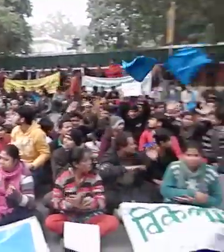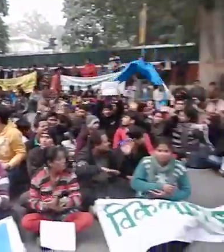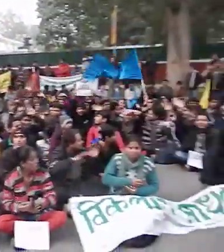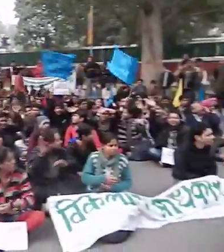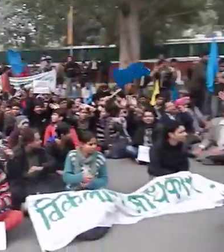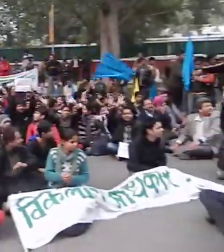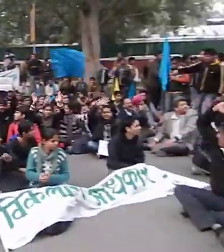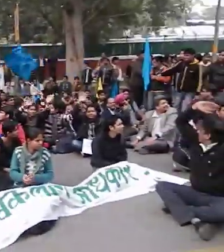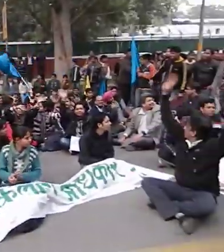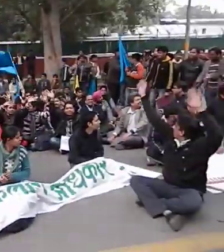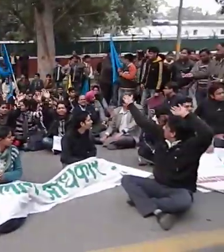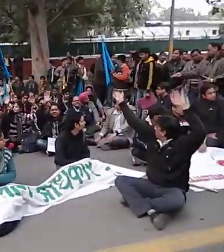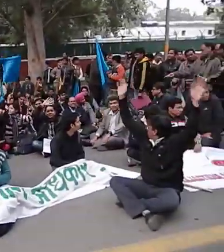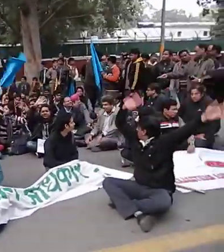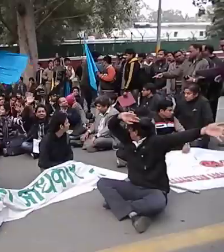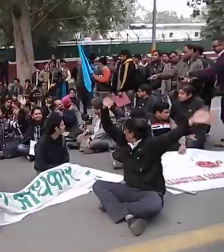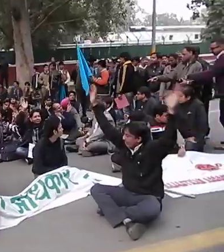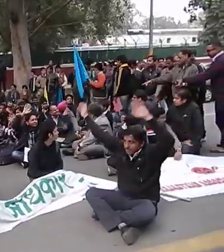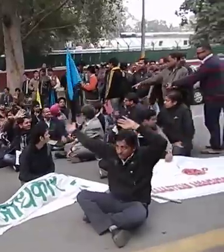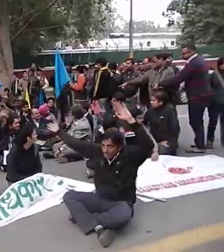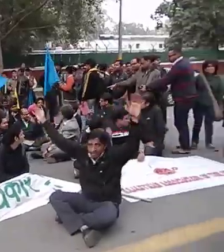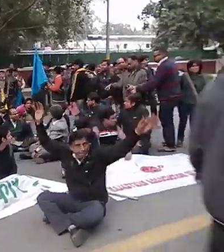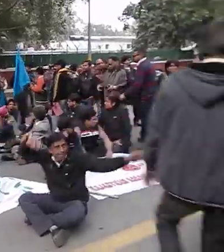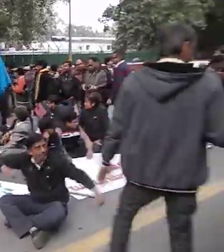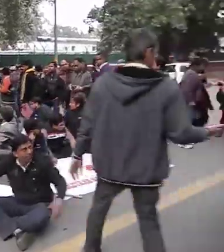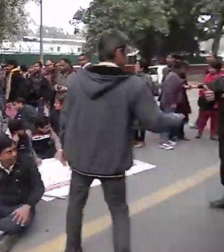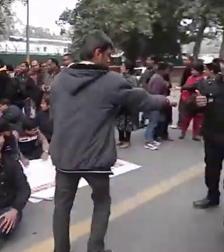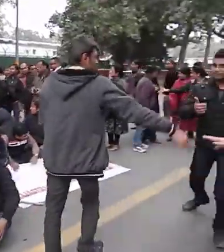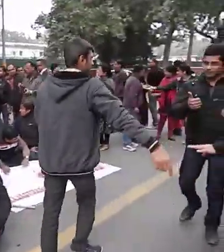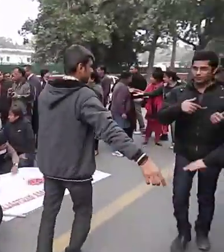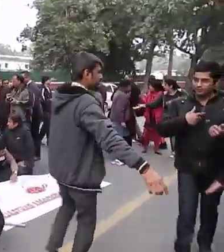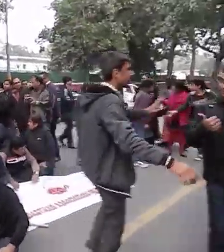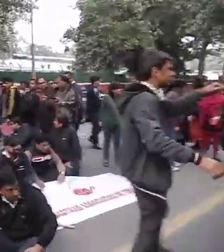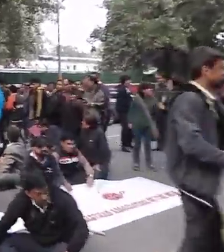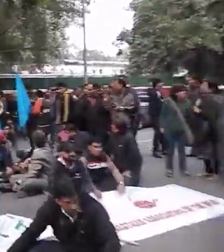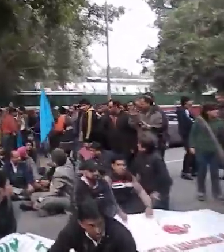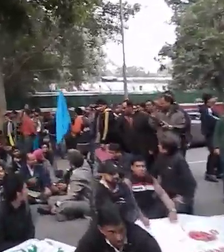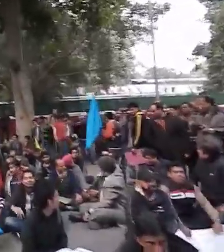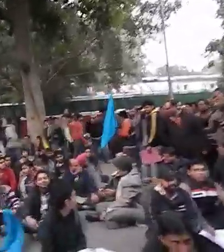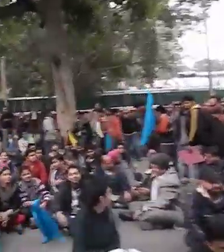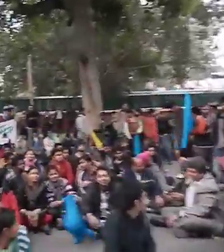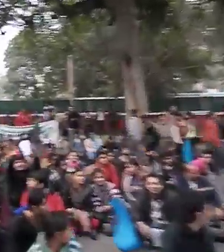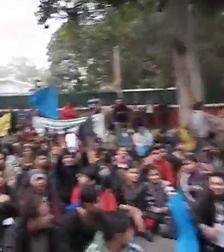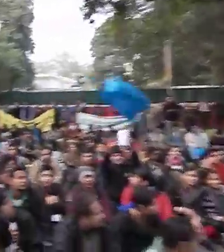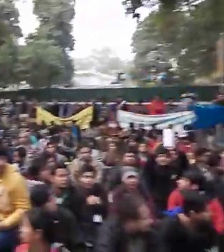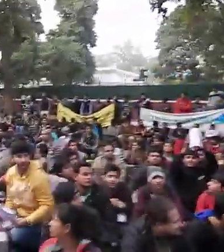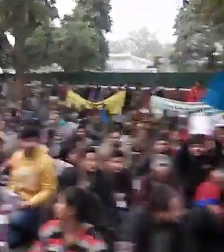Thank you.